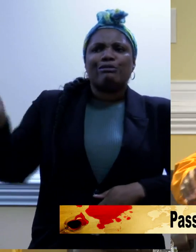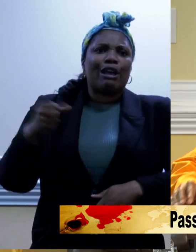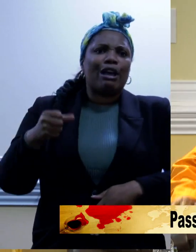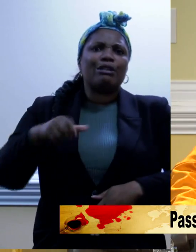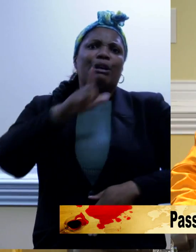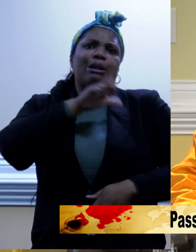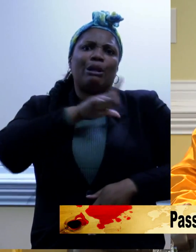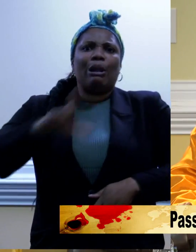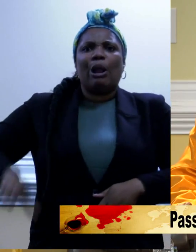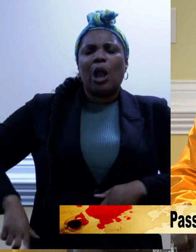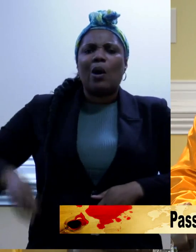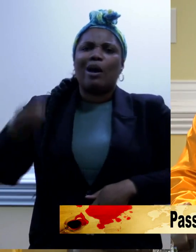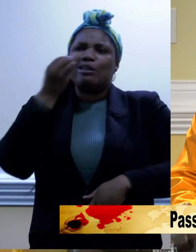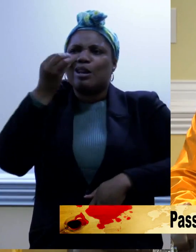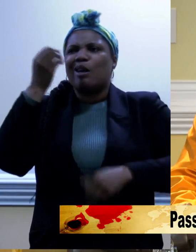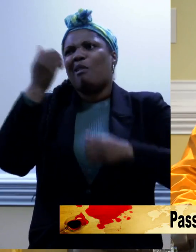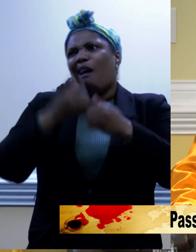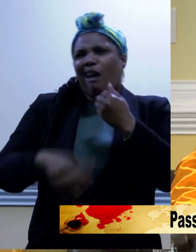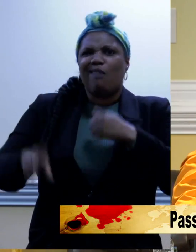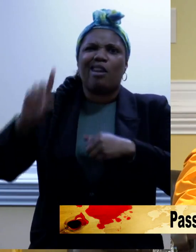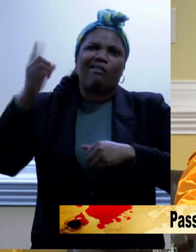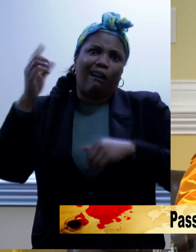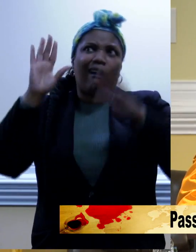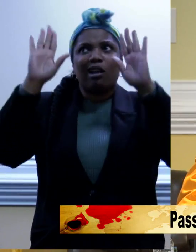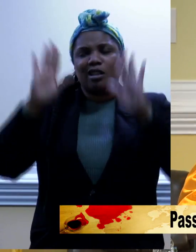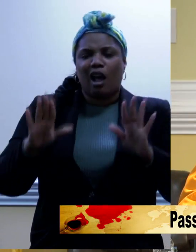every other Sunday. But sisters and brothers,